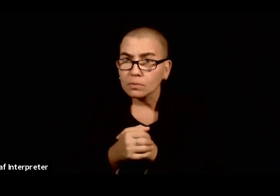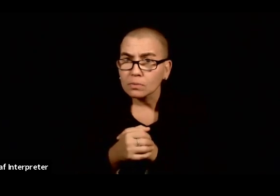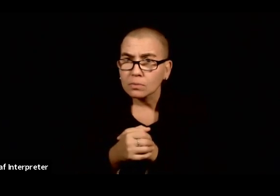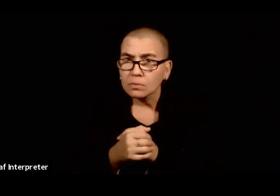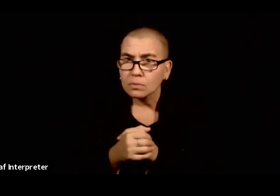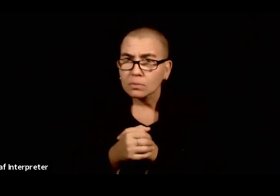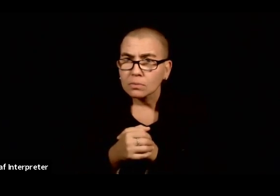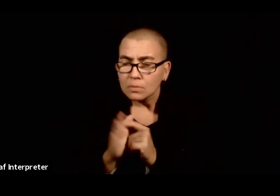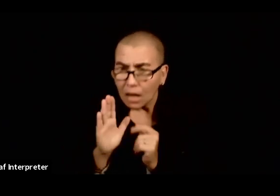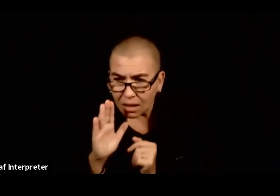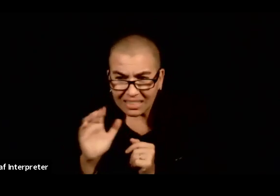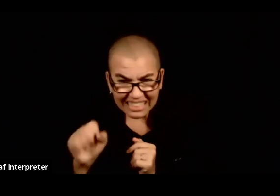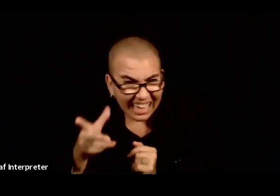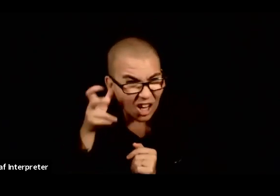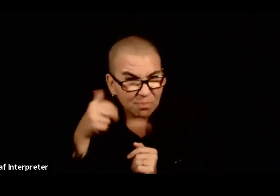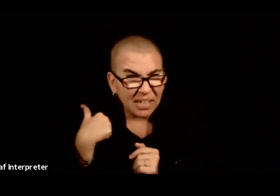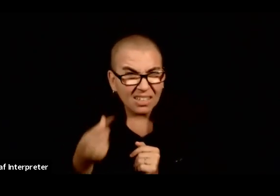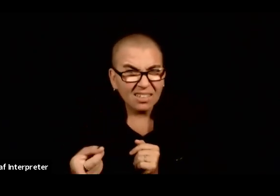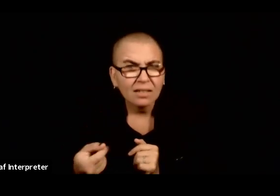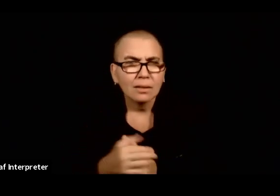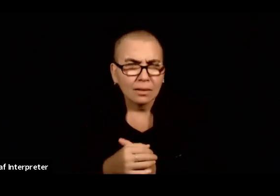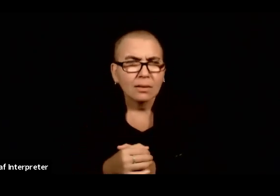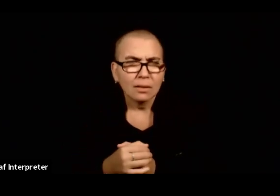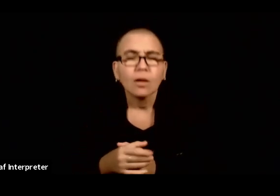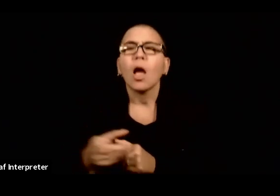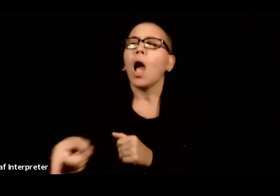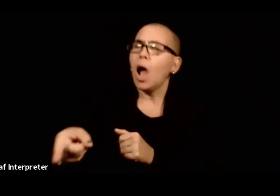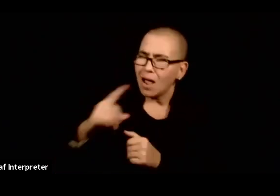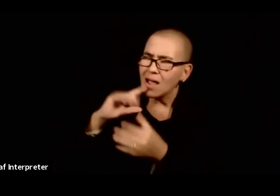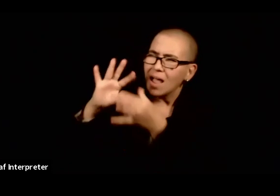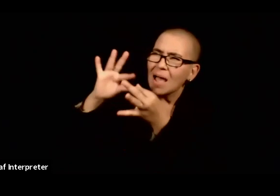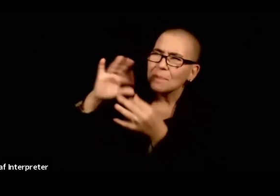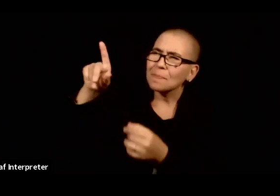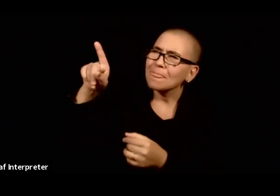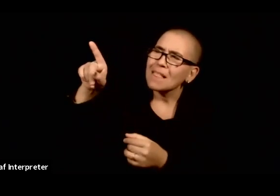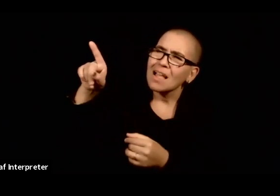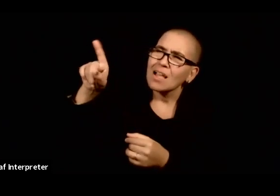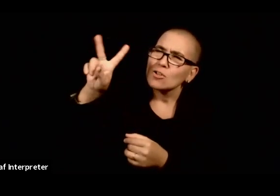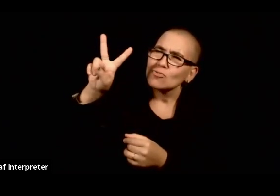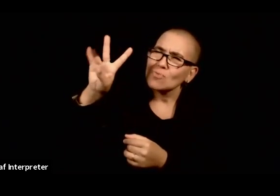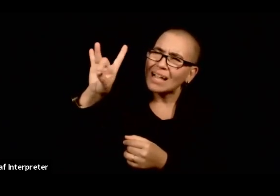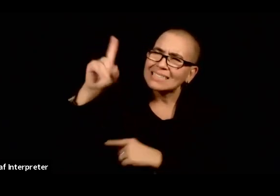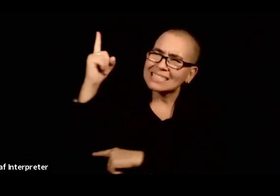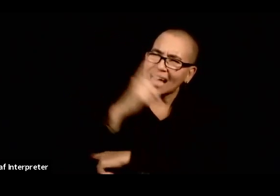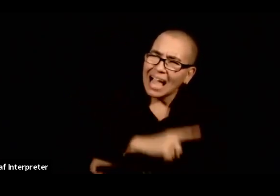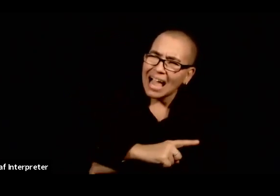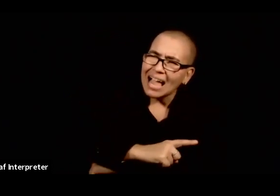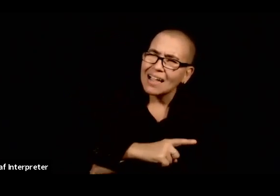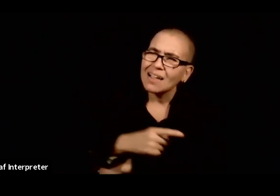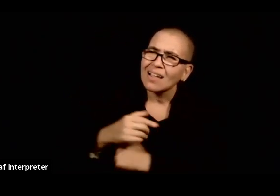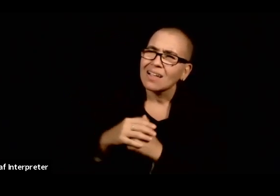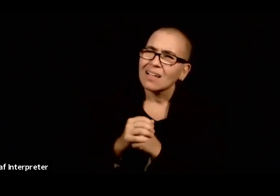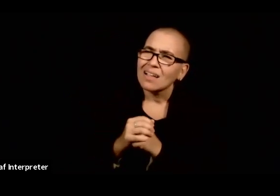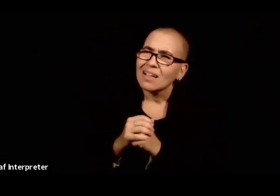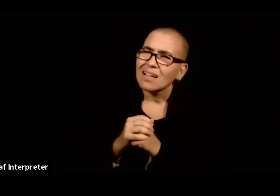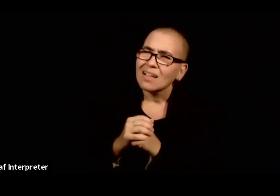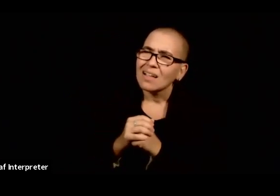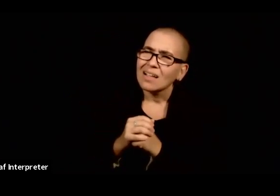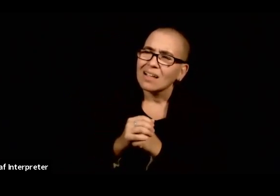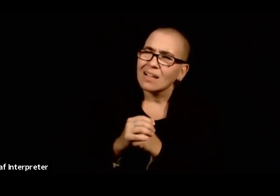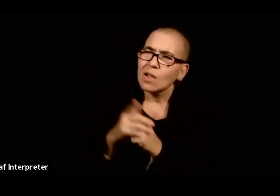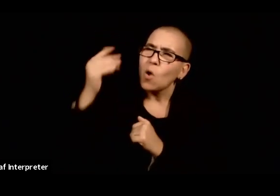out from 28 days, or 2 weeks maybe, from knowing whether the mask mandate has had an effect. But I'm